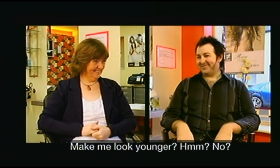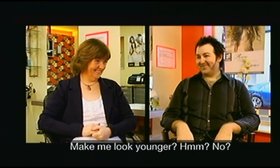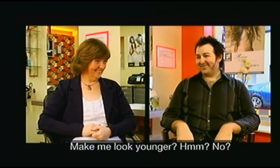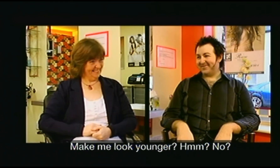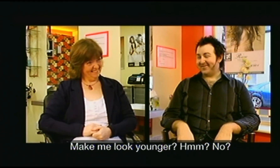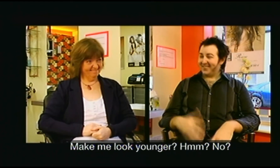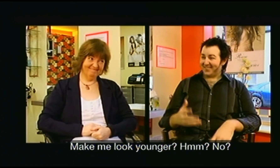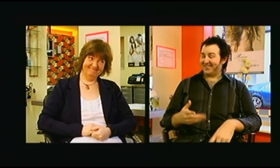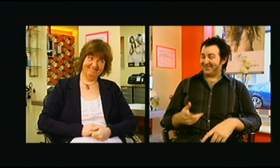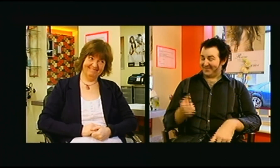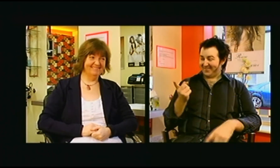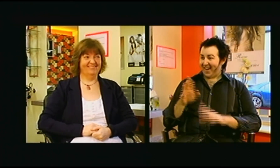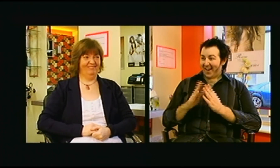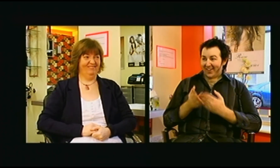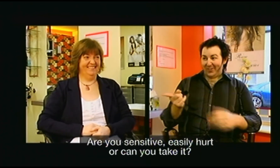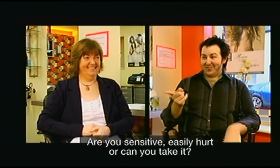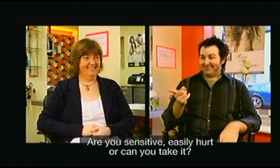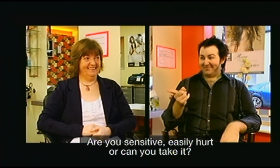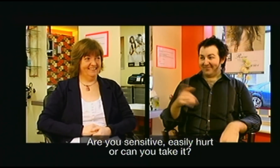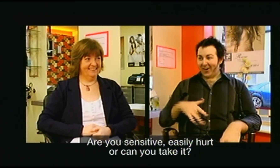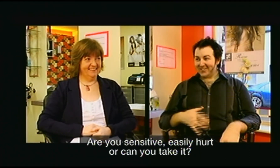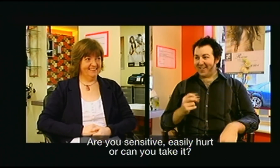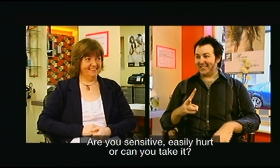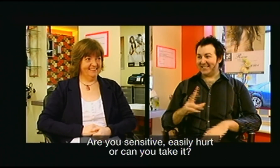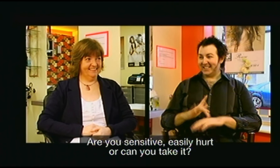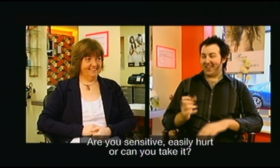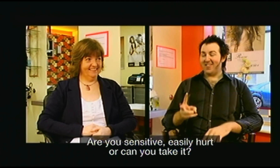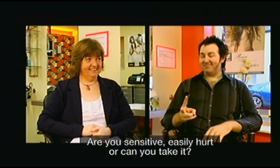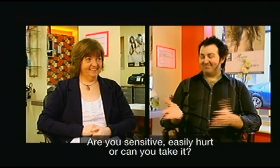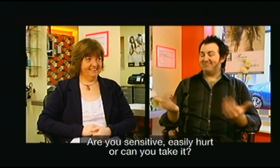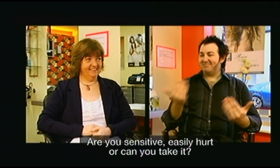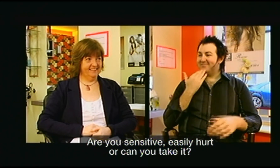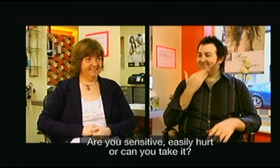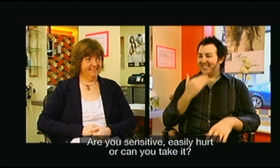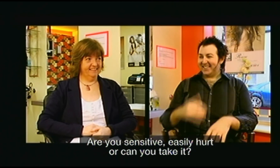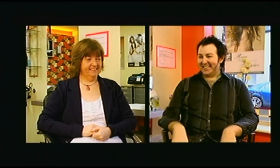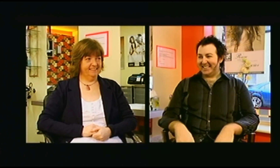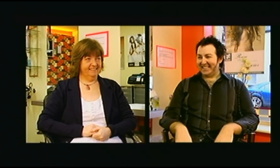No? Are you sensitive? Easily hurt, or can you take it?